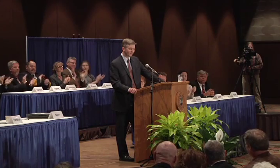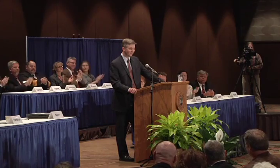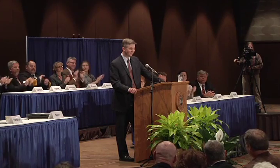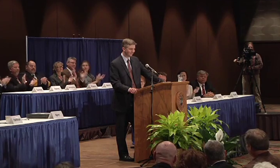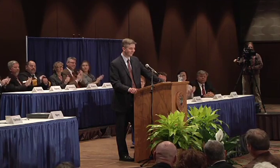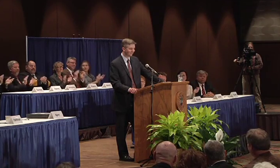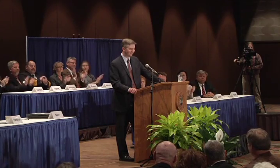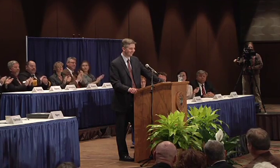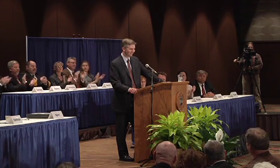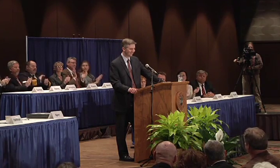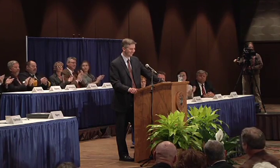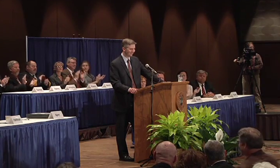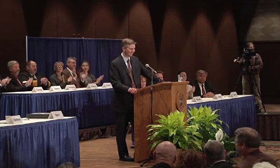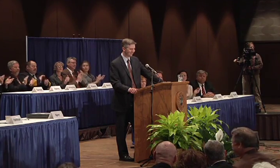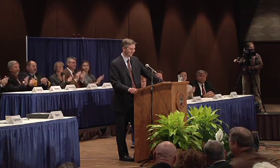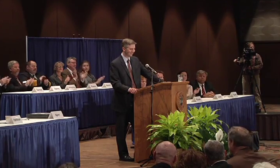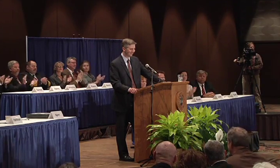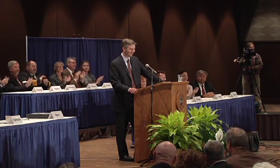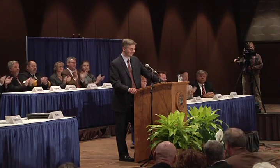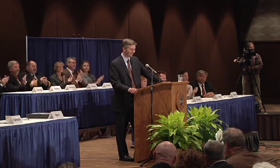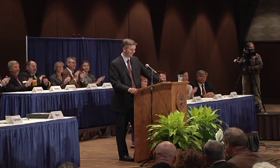All right.